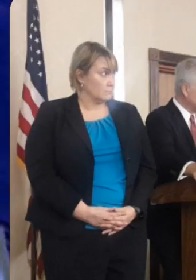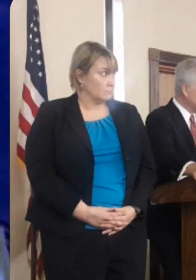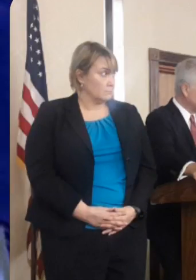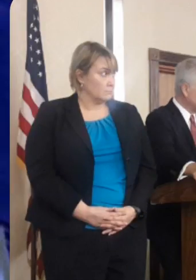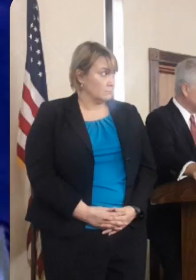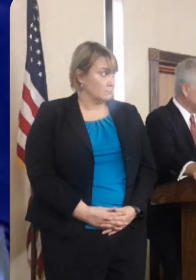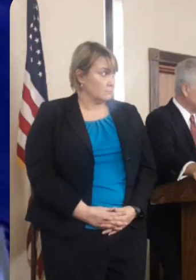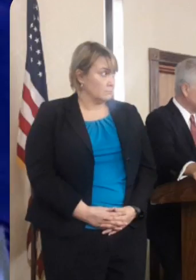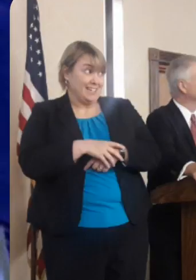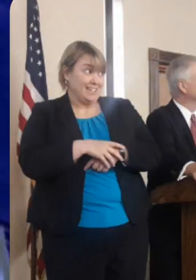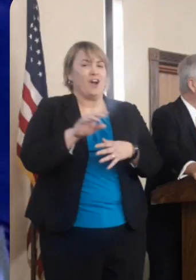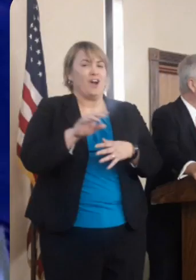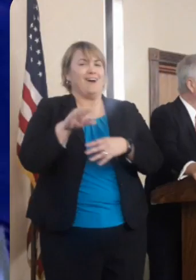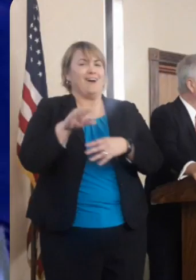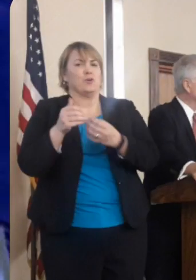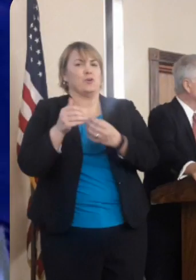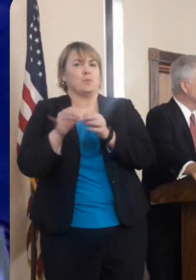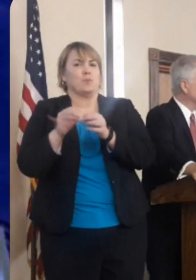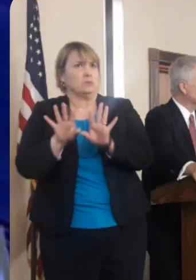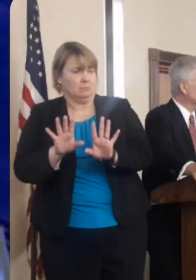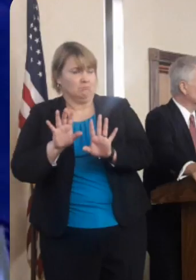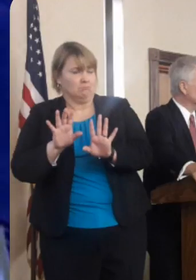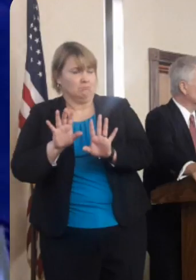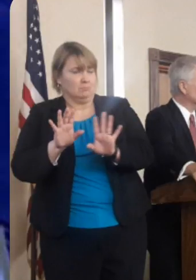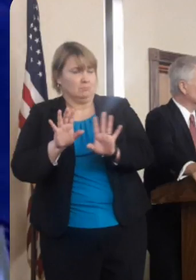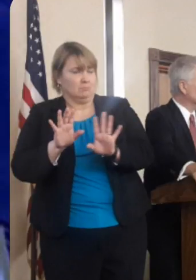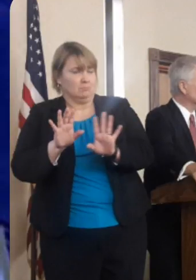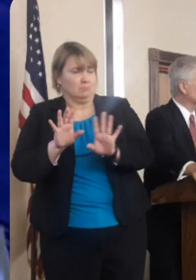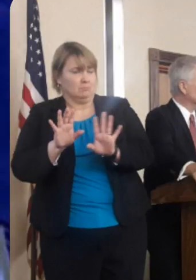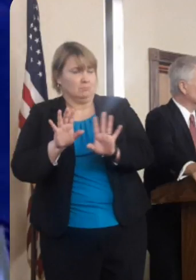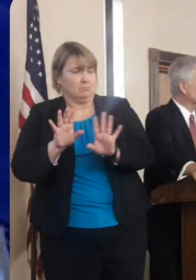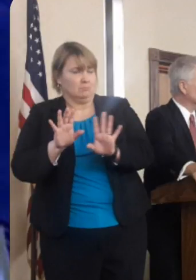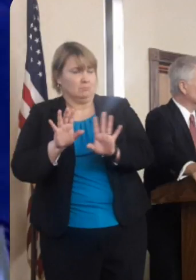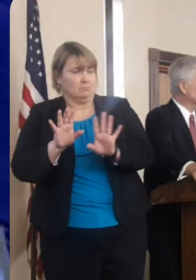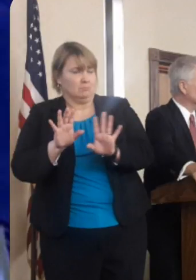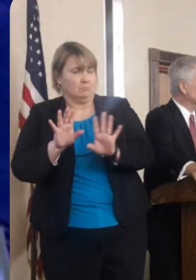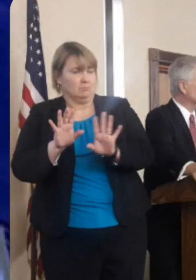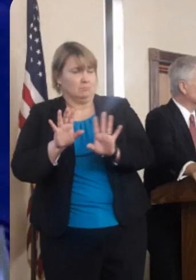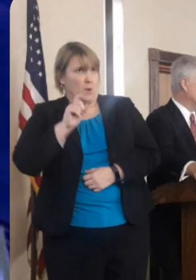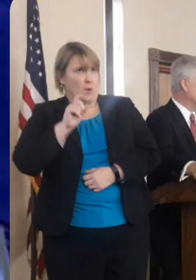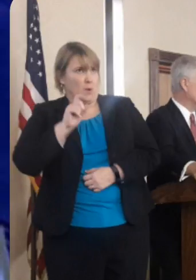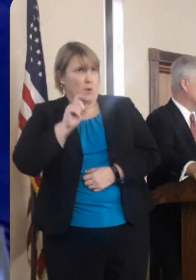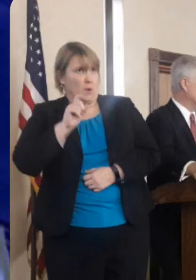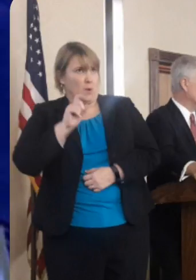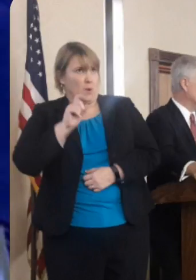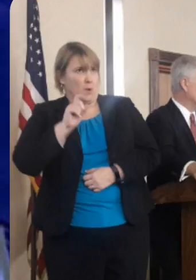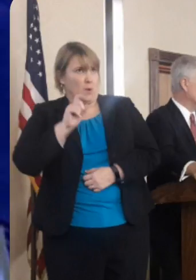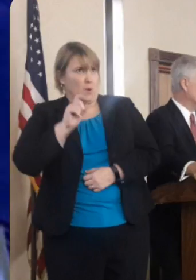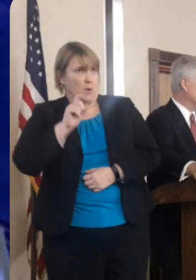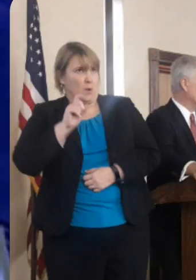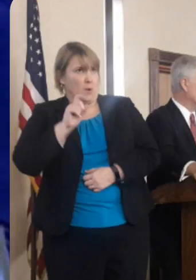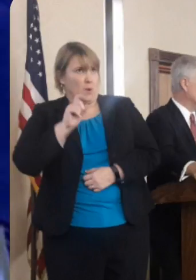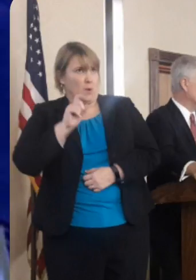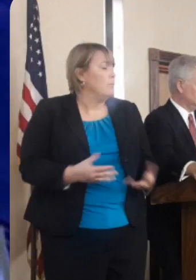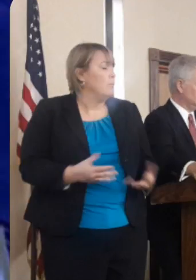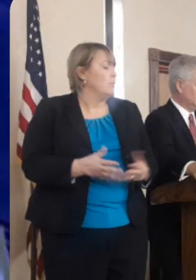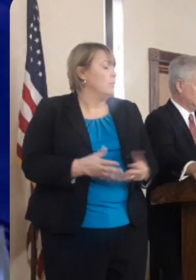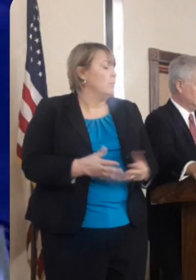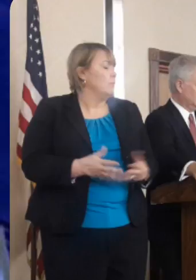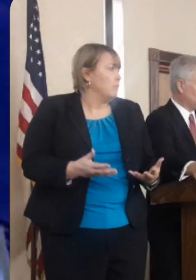Okay, so that's not, that would be out of order, is that right? That's my inquiry. It wouldn't be out of order, it would be extreme.